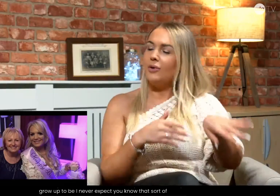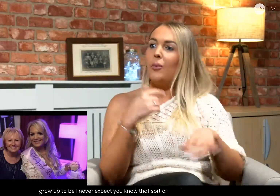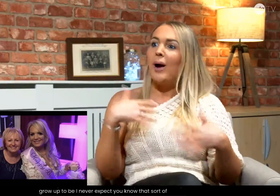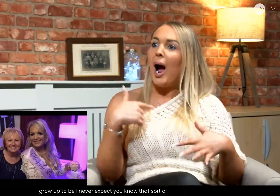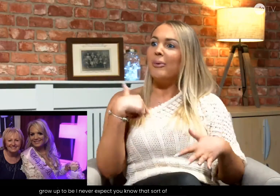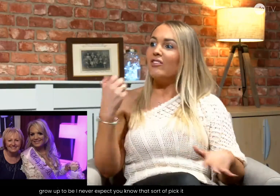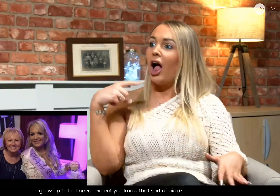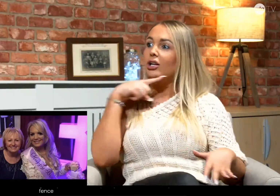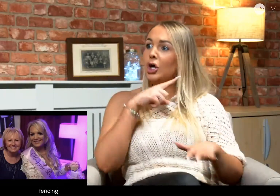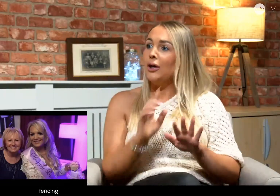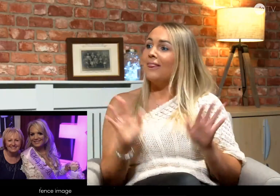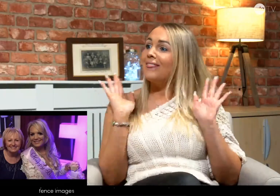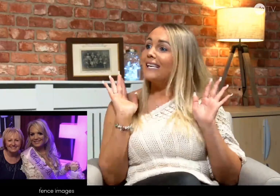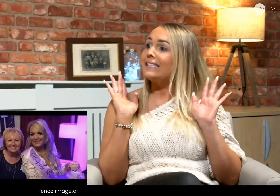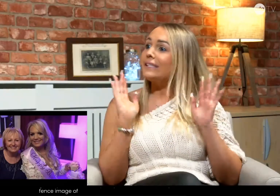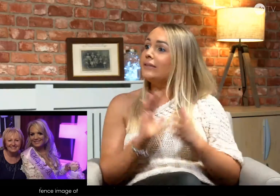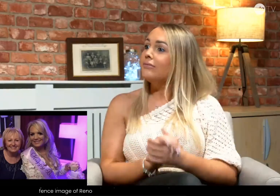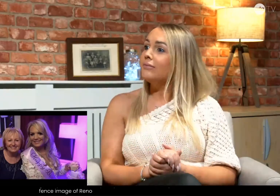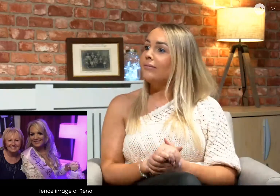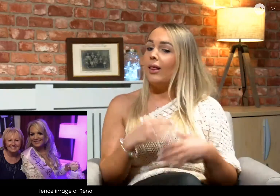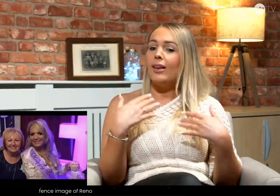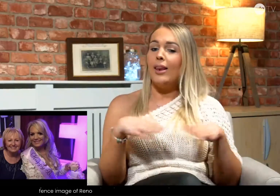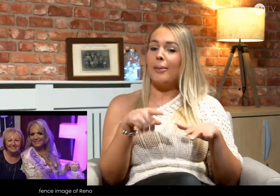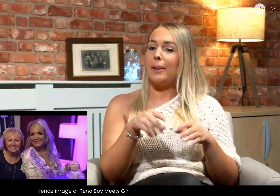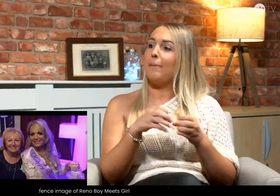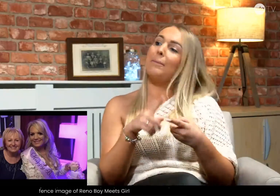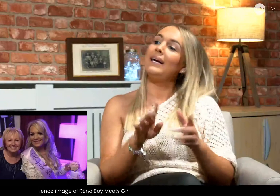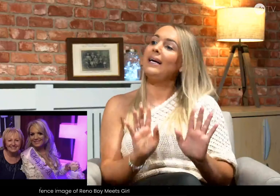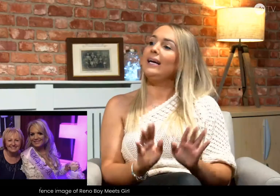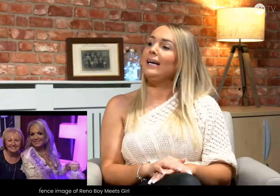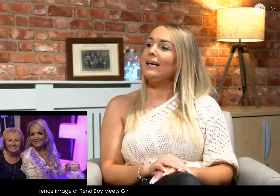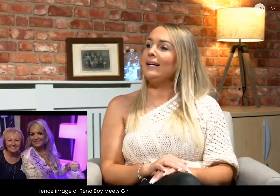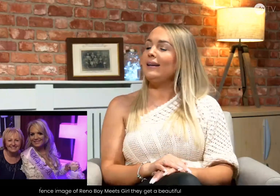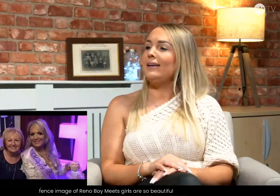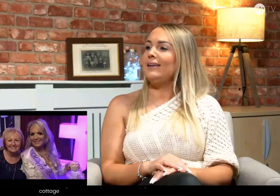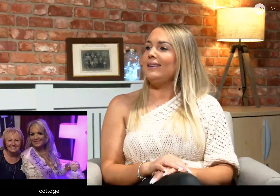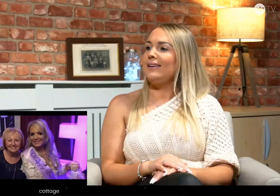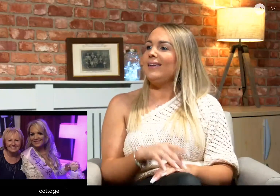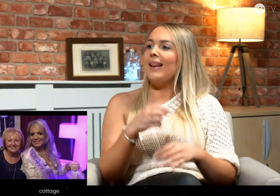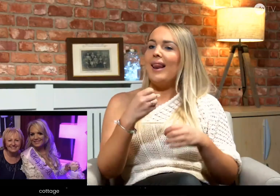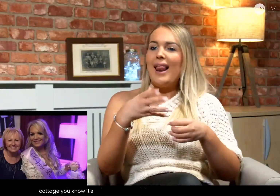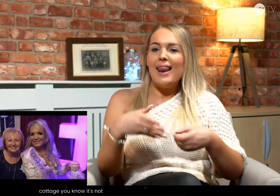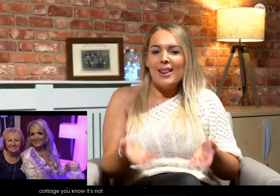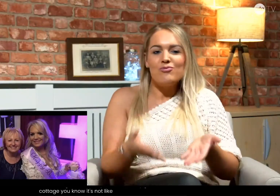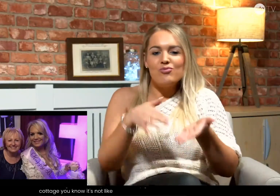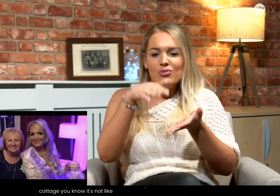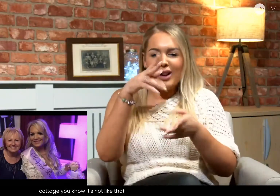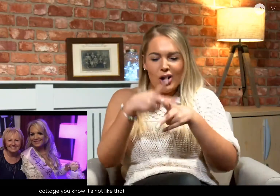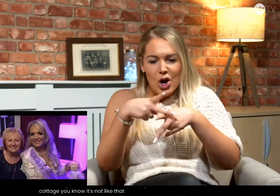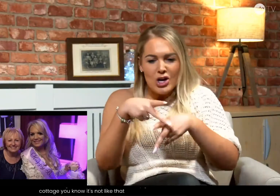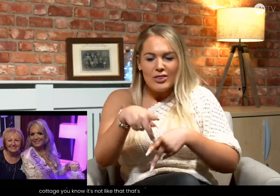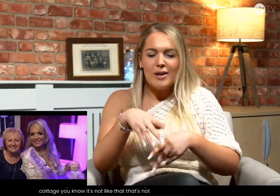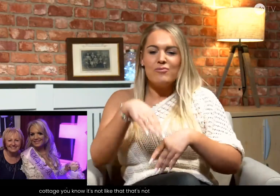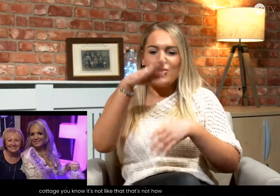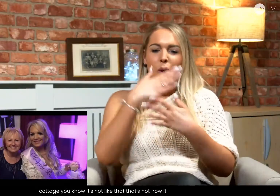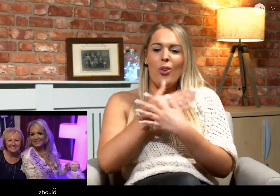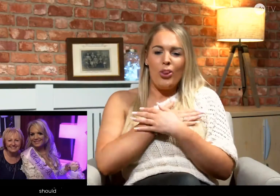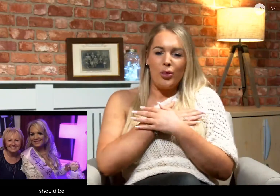you know, boy meets girl, they get a beautiful cottage. You know, it's not like that. That's not how it should be. Let them grow and nurture